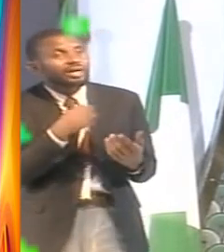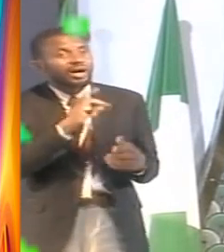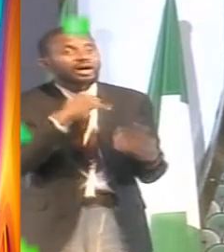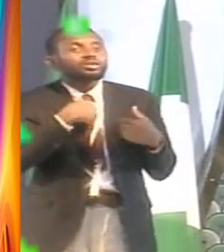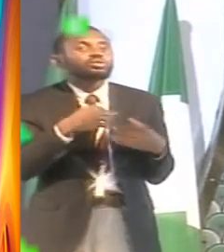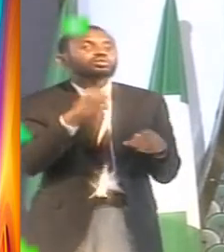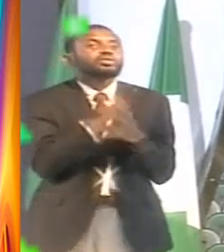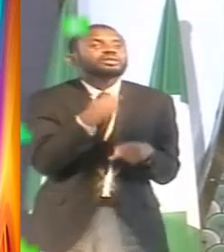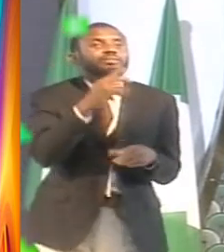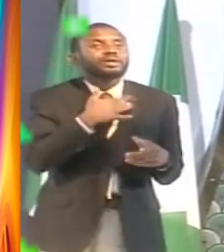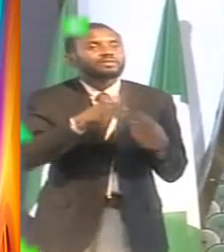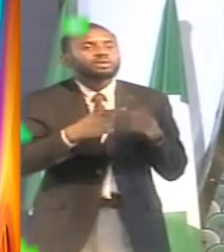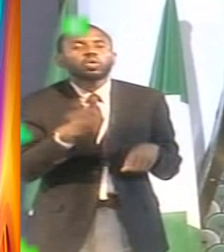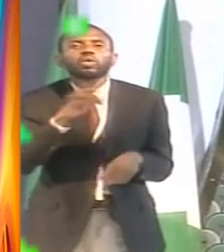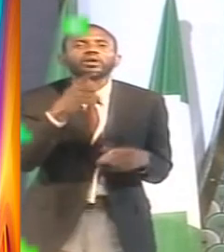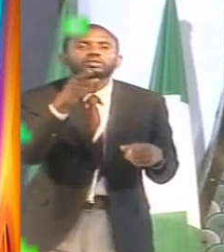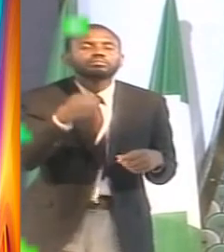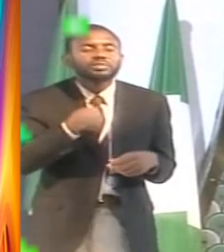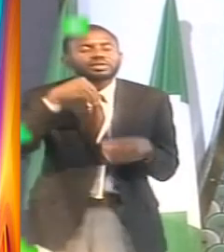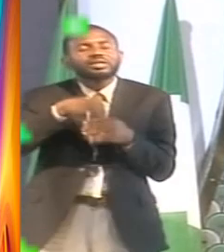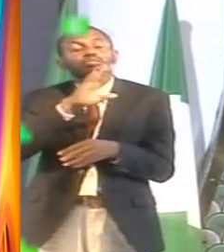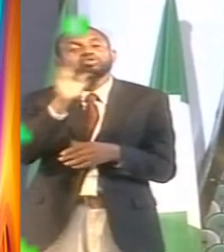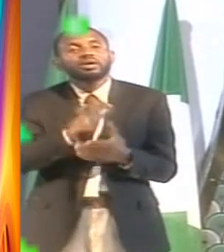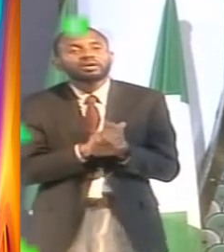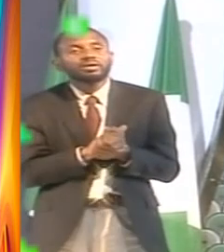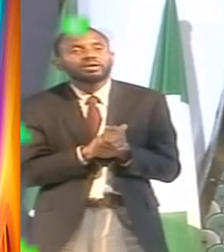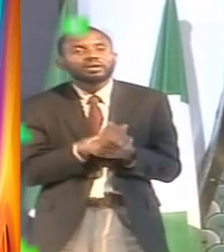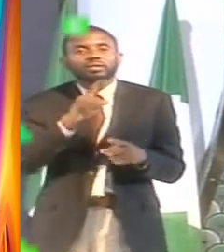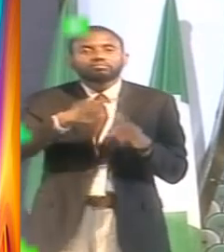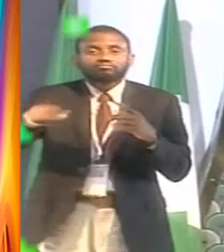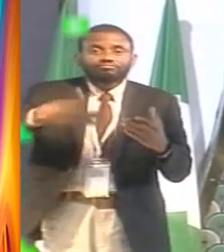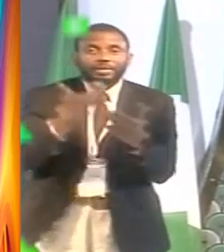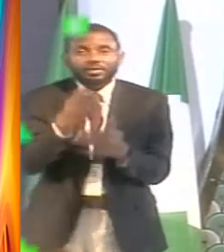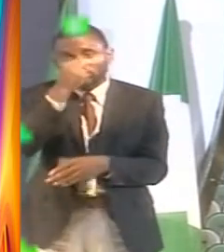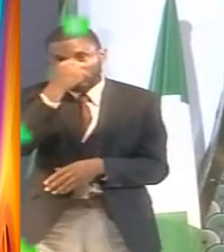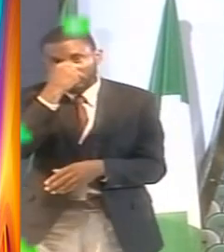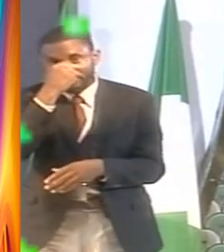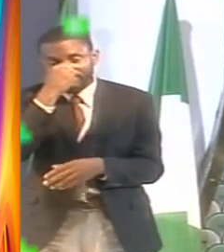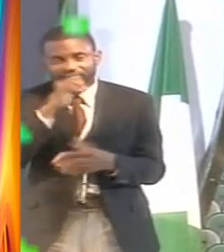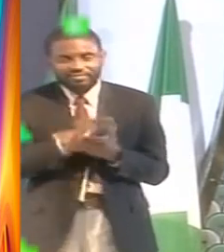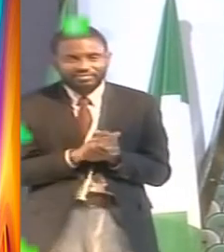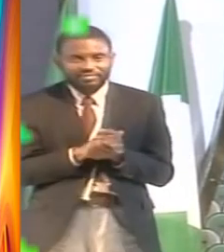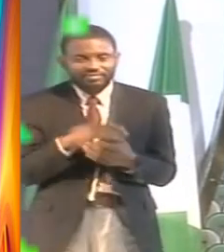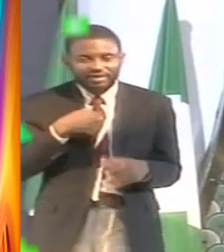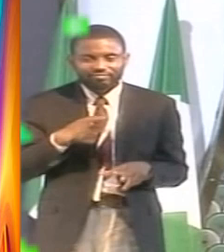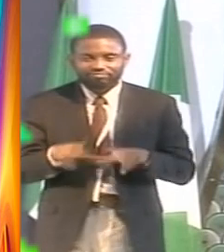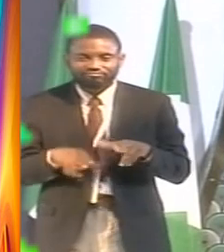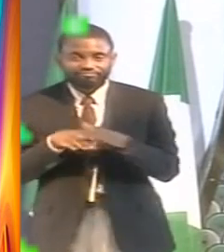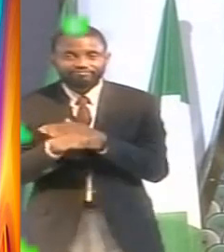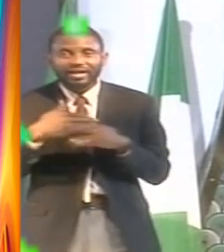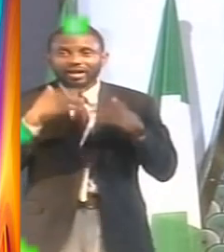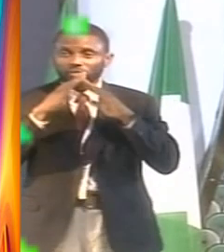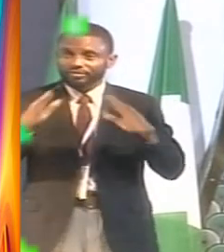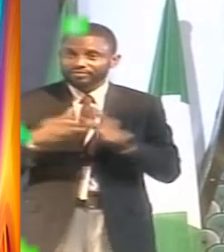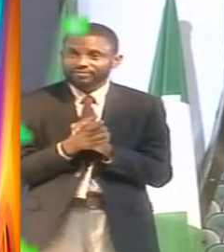tell my friend, where are you? I told them I'm in Abuja. But when I got to Sokoto, I walked to my house.